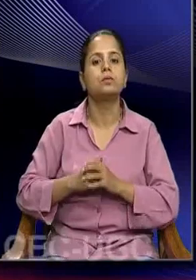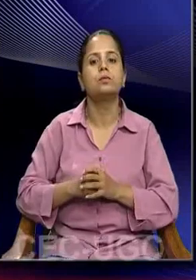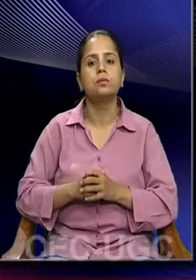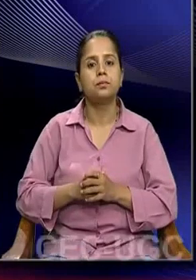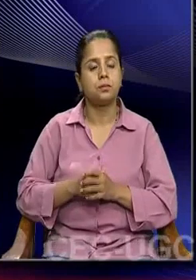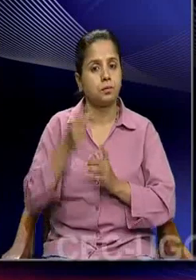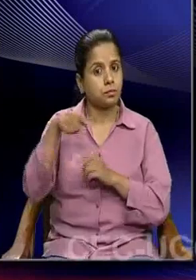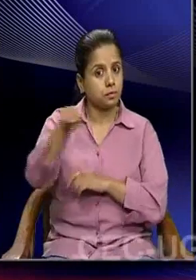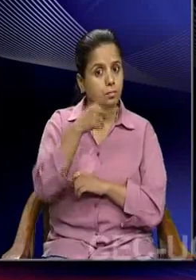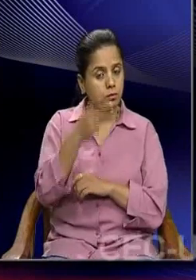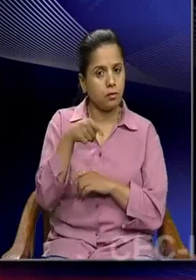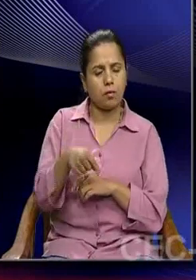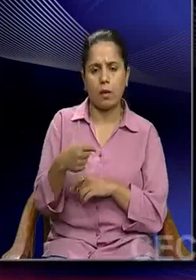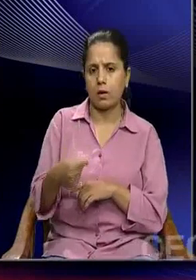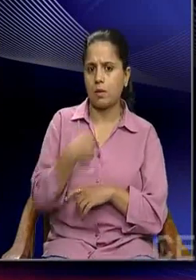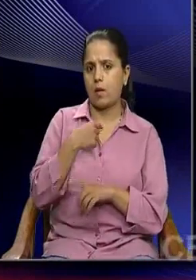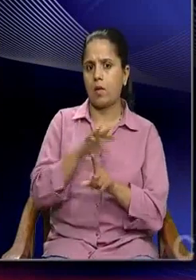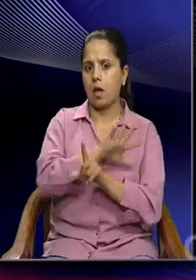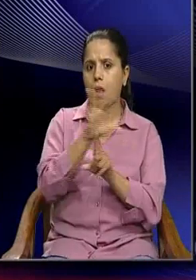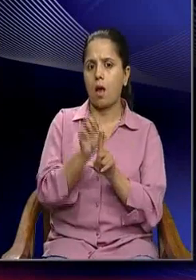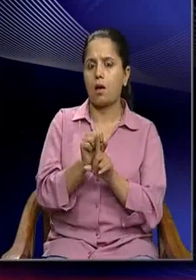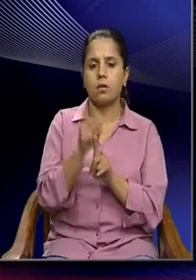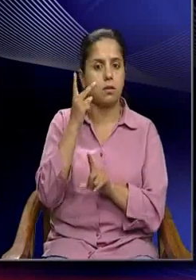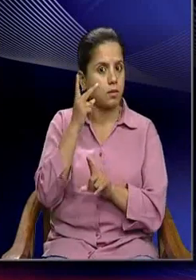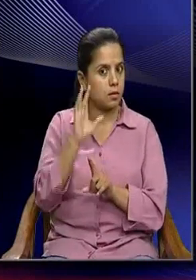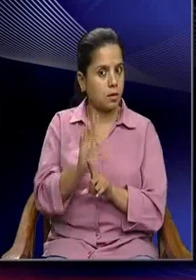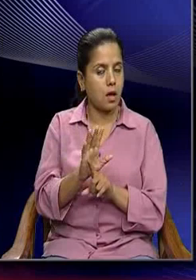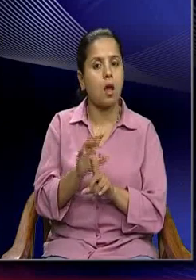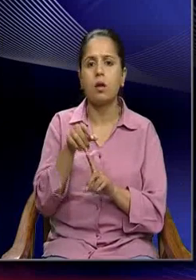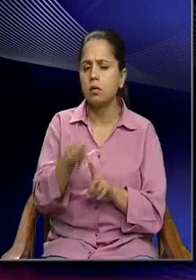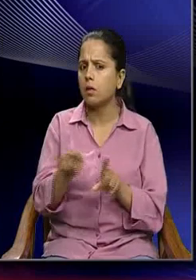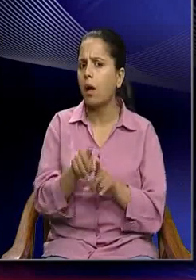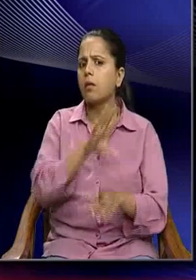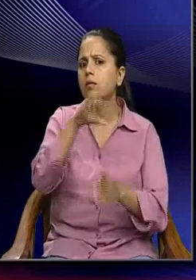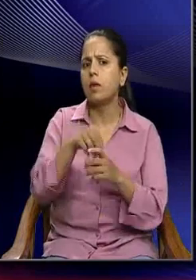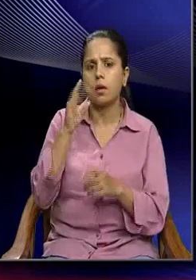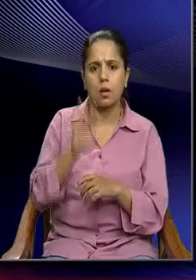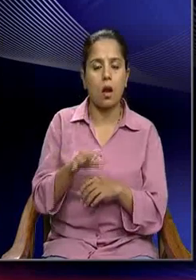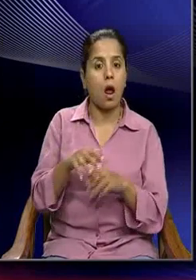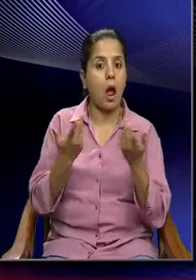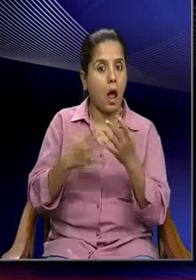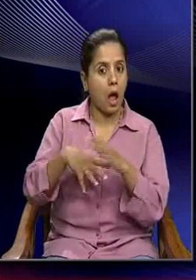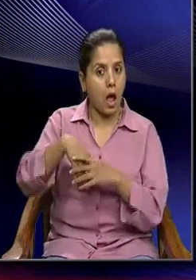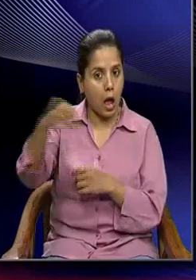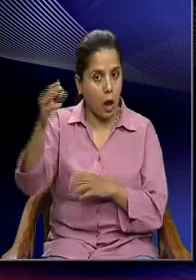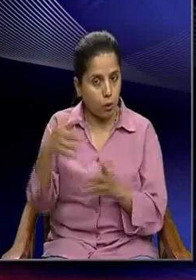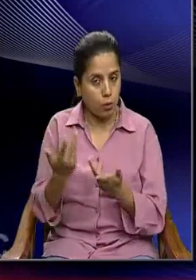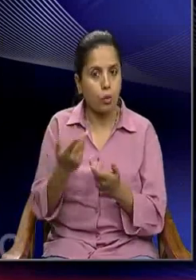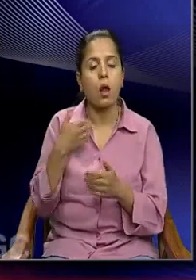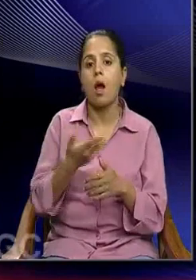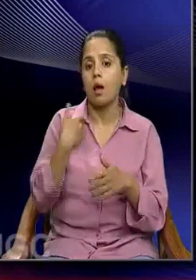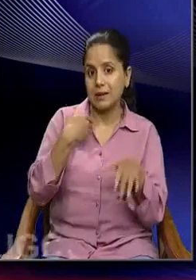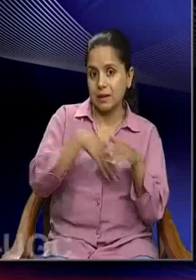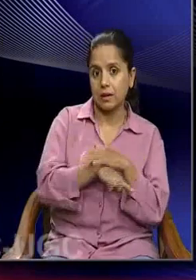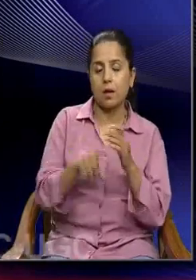So it is a self-culture and includes external and